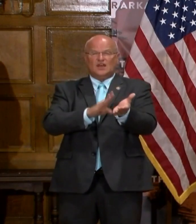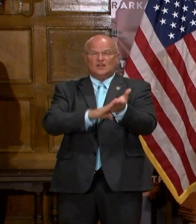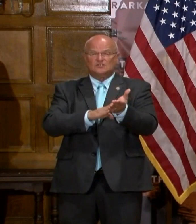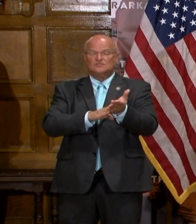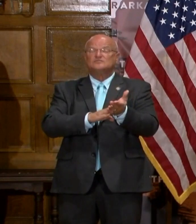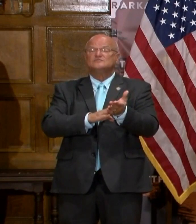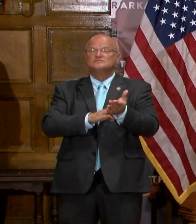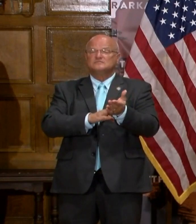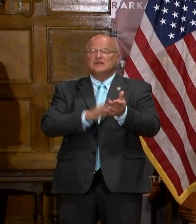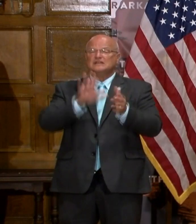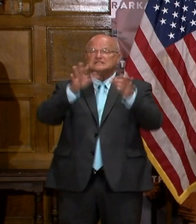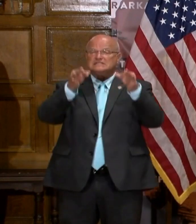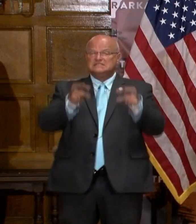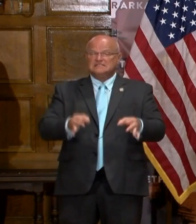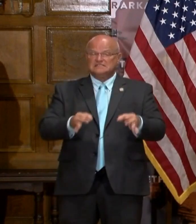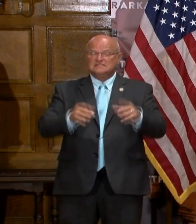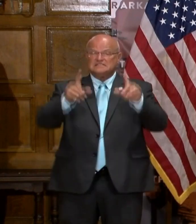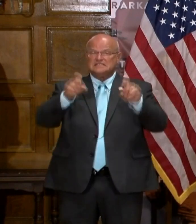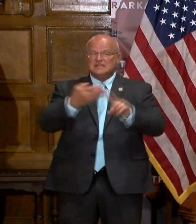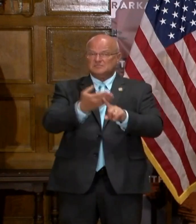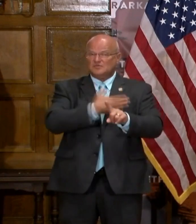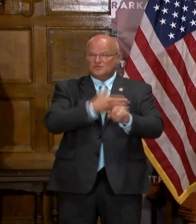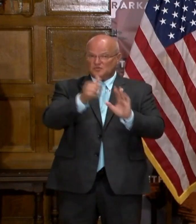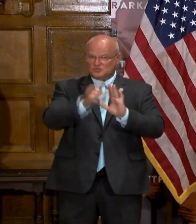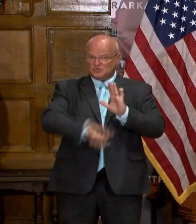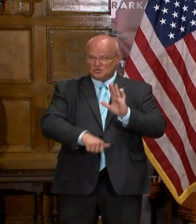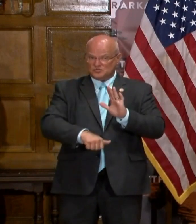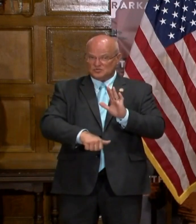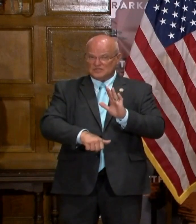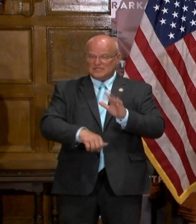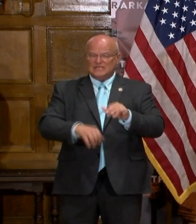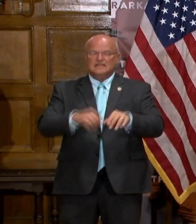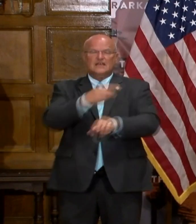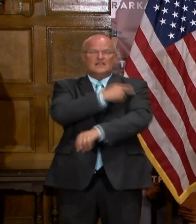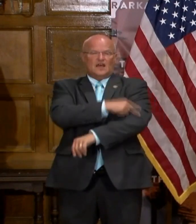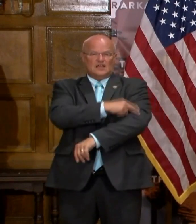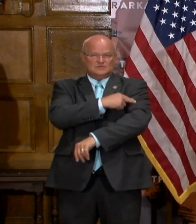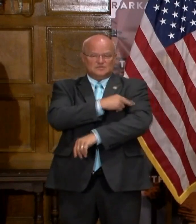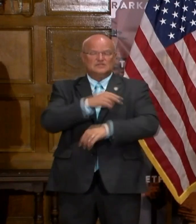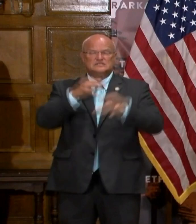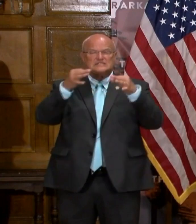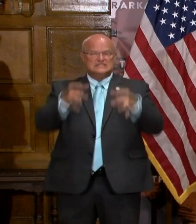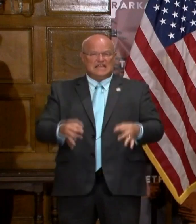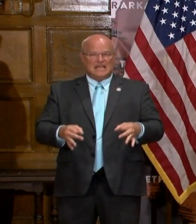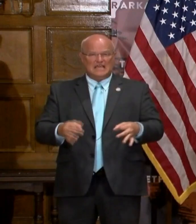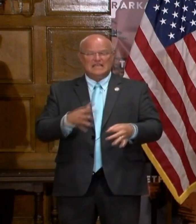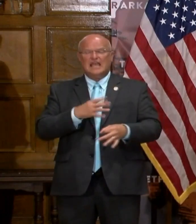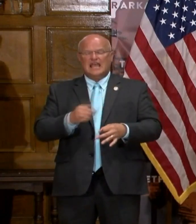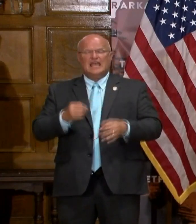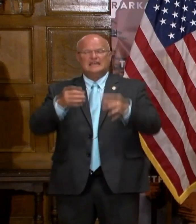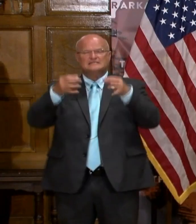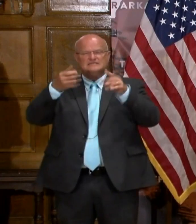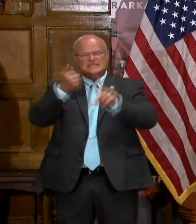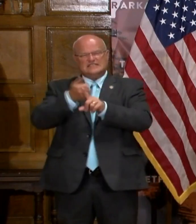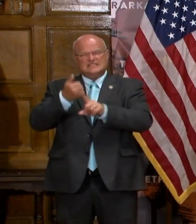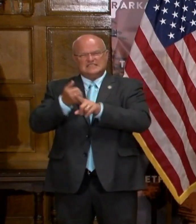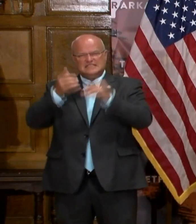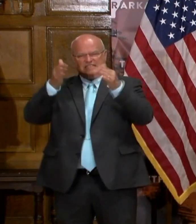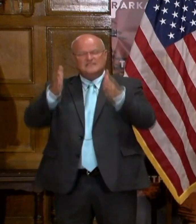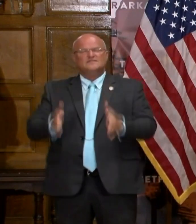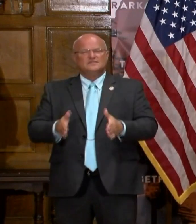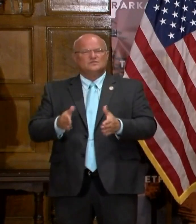consider testing their patients before surgery. Institutions and surgery and individual surgeons can make that decision with